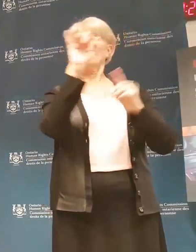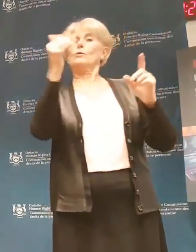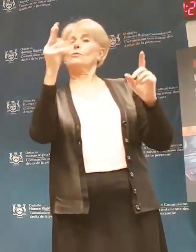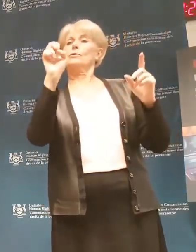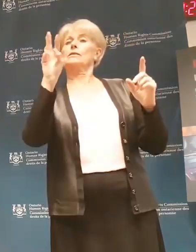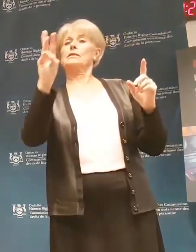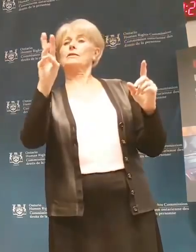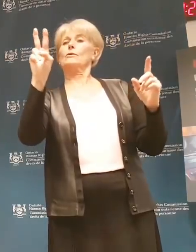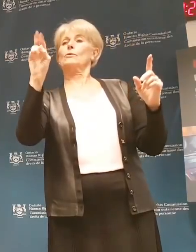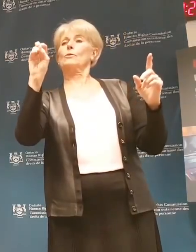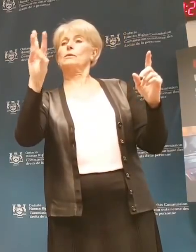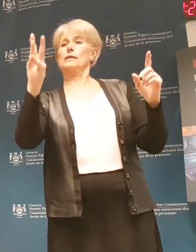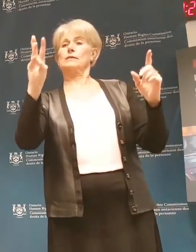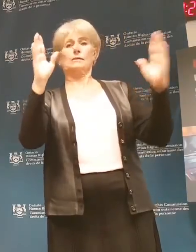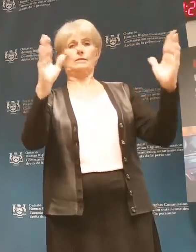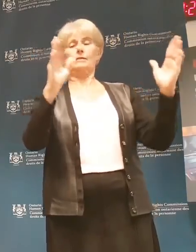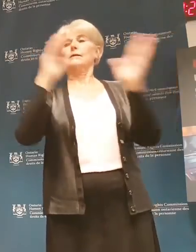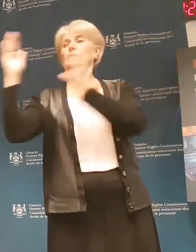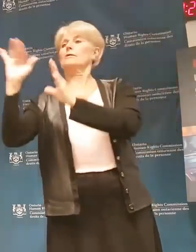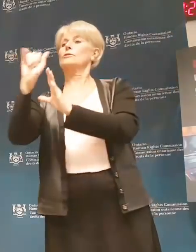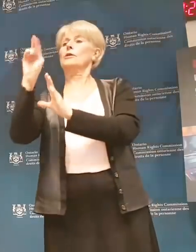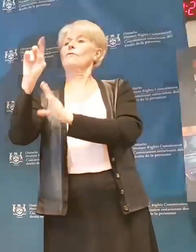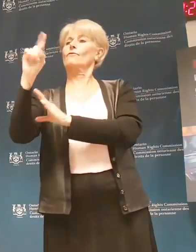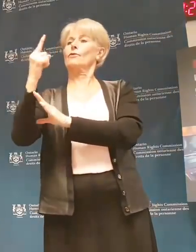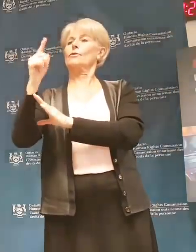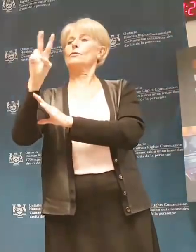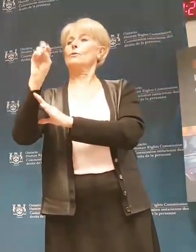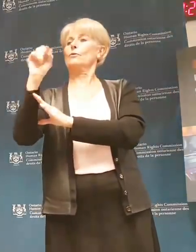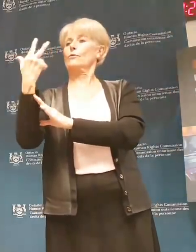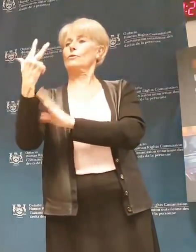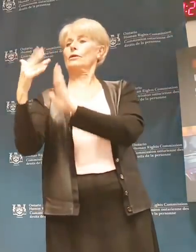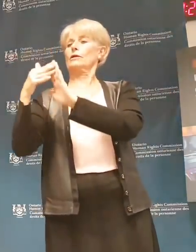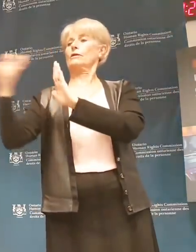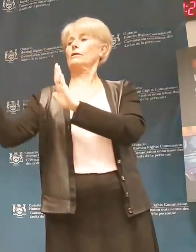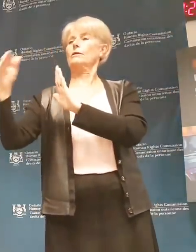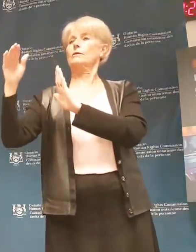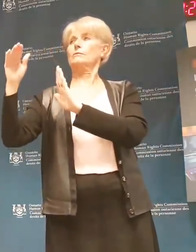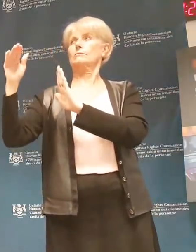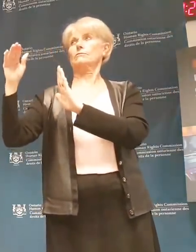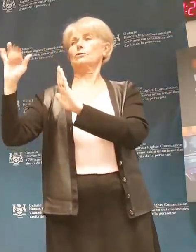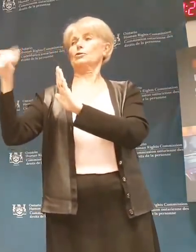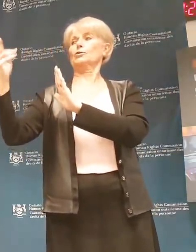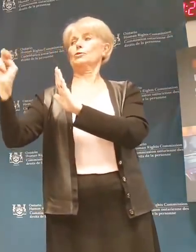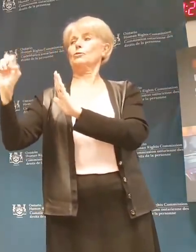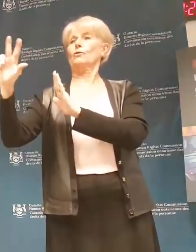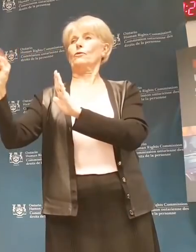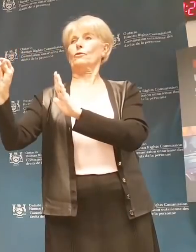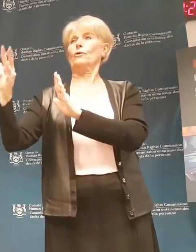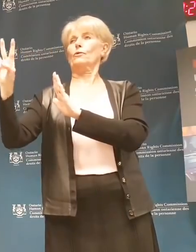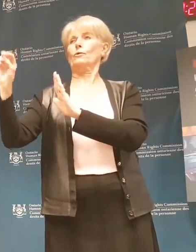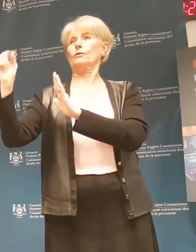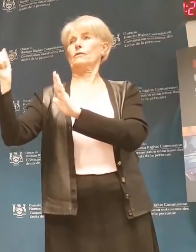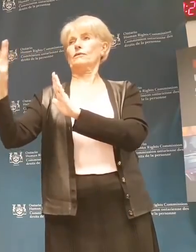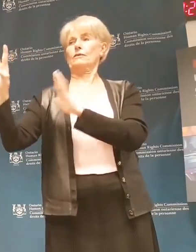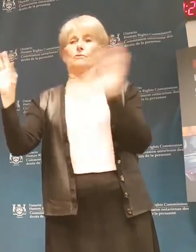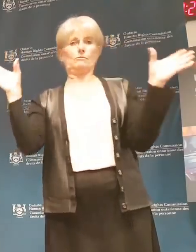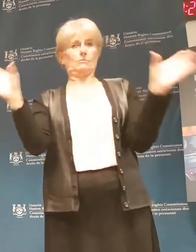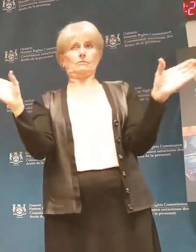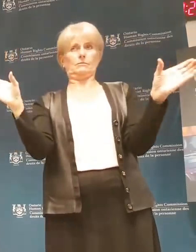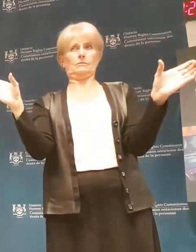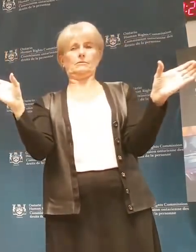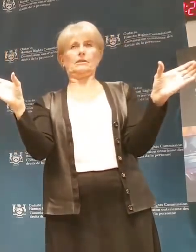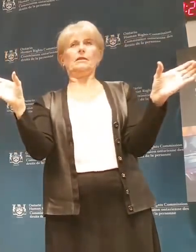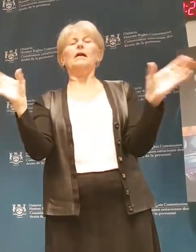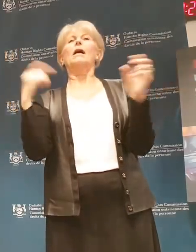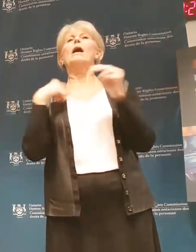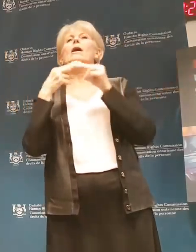6, 2006, and January 1st, 2013 to June 30th, 2017. I'll refer